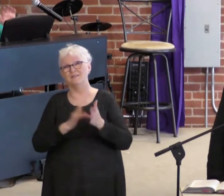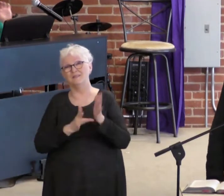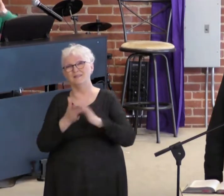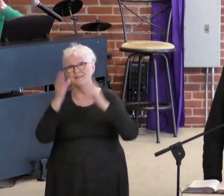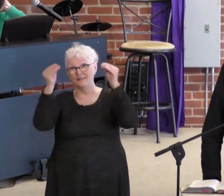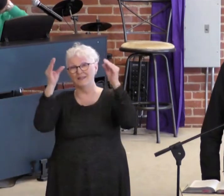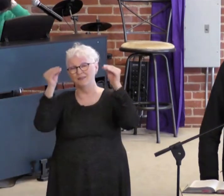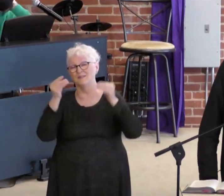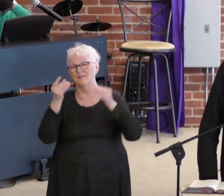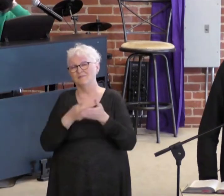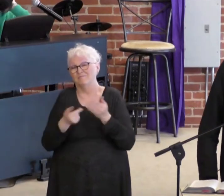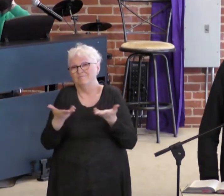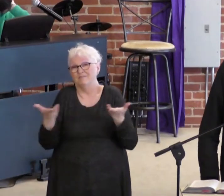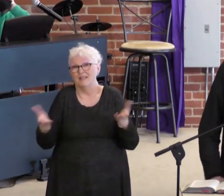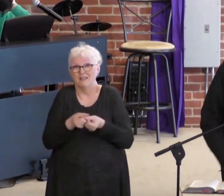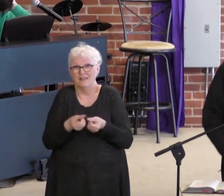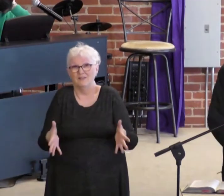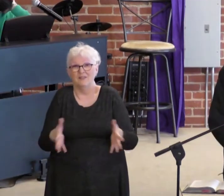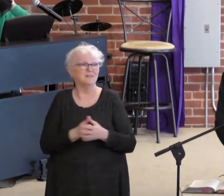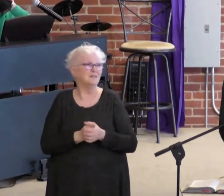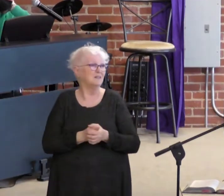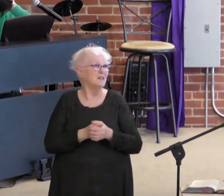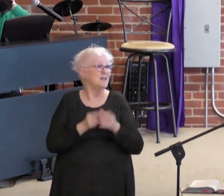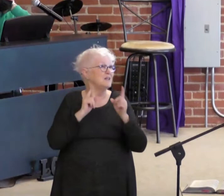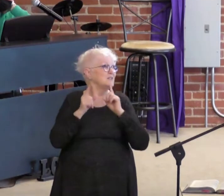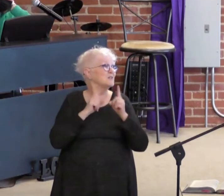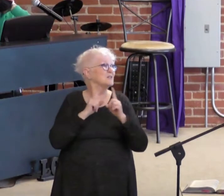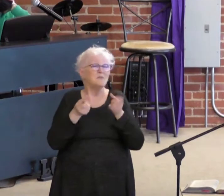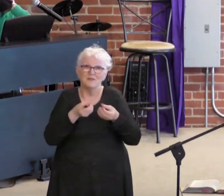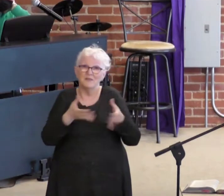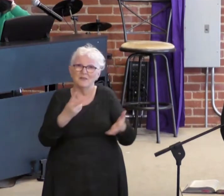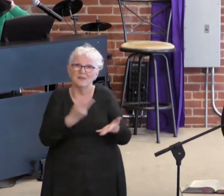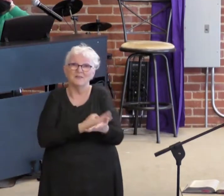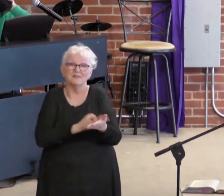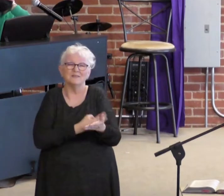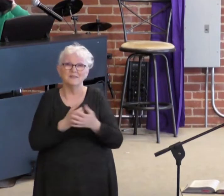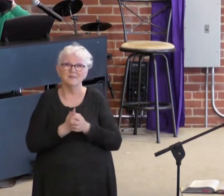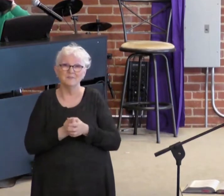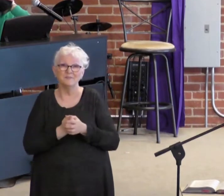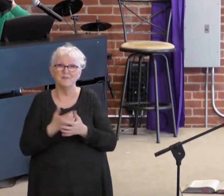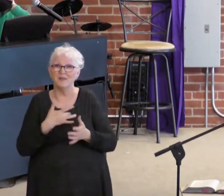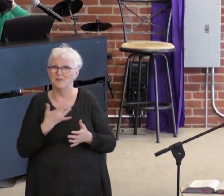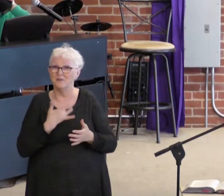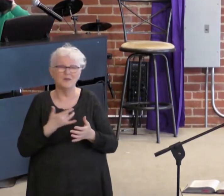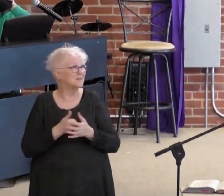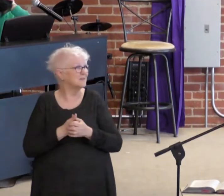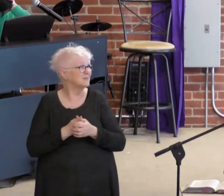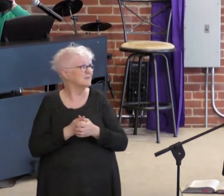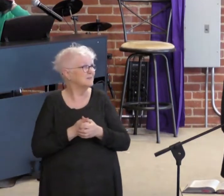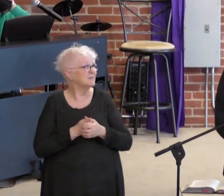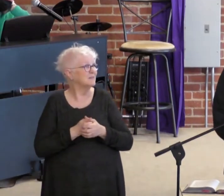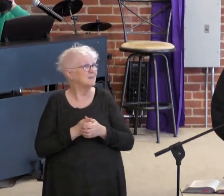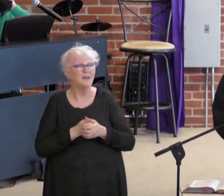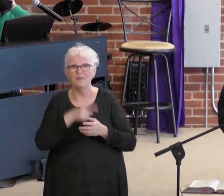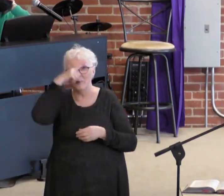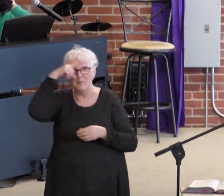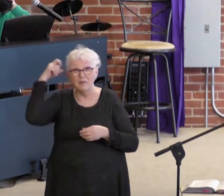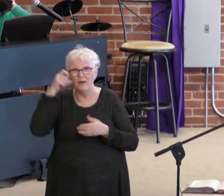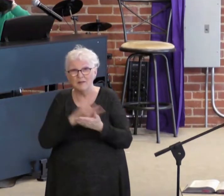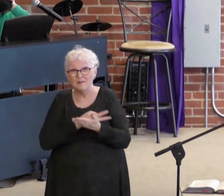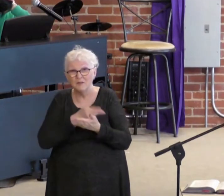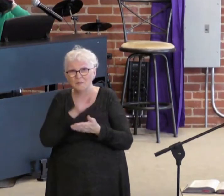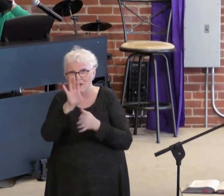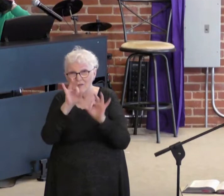lost. And he talks about the lost sheep. You ever felt like the lost sheep? You ever felt like the black sheep of your